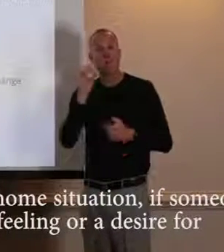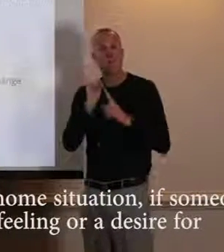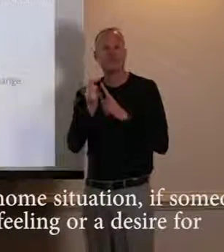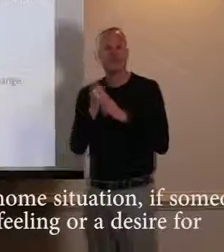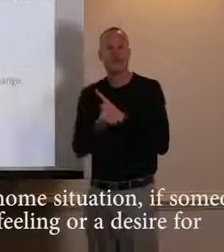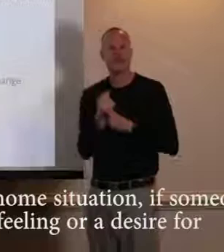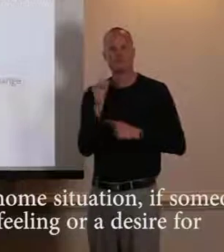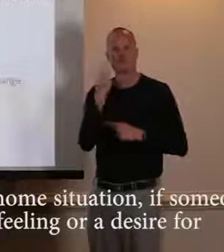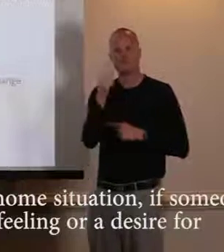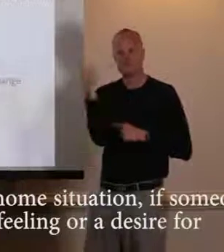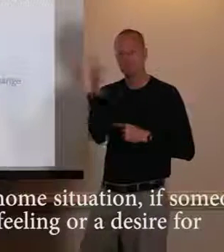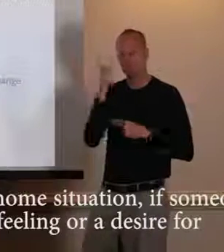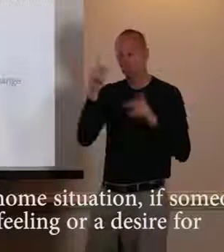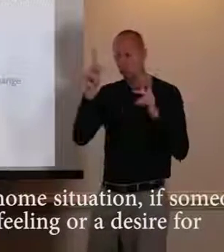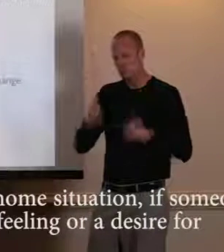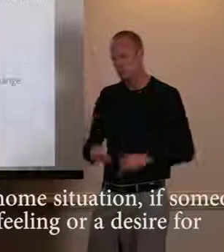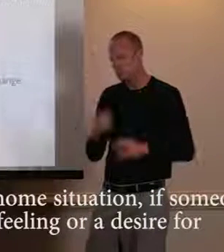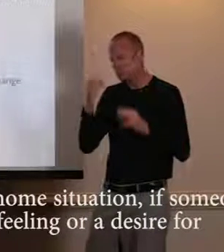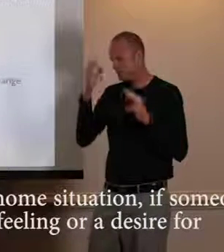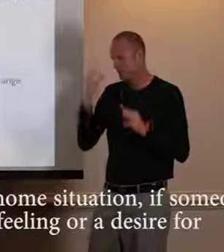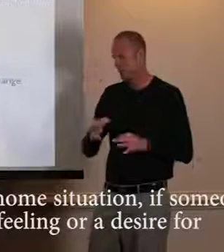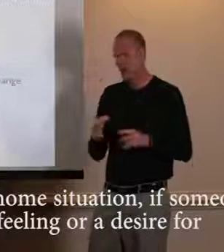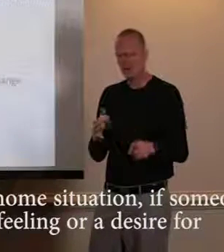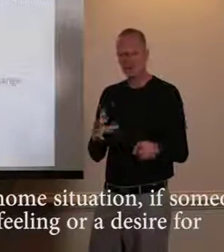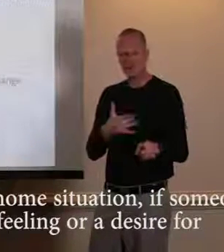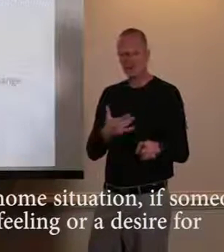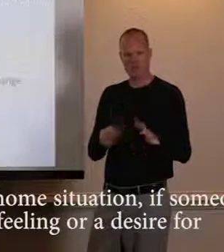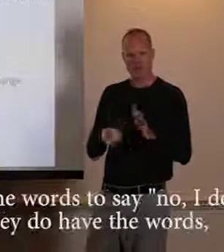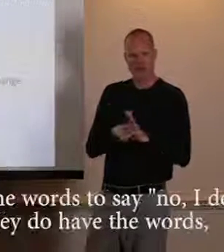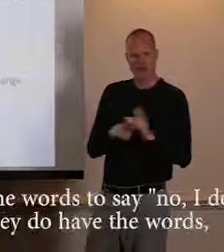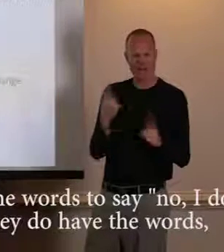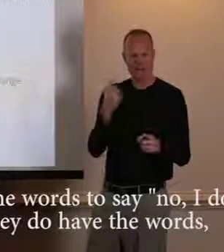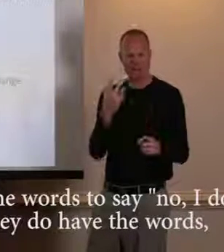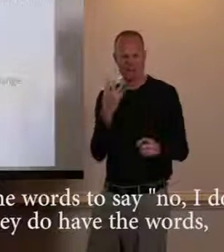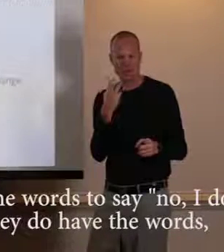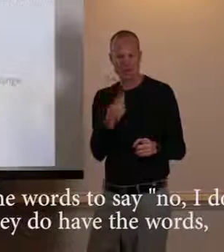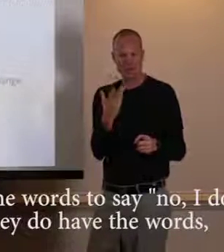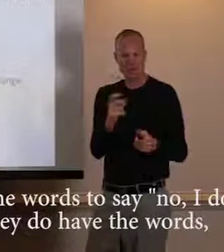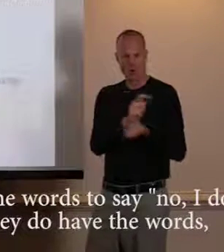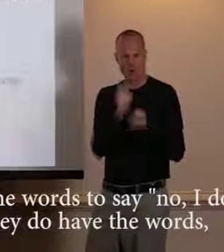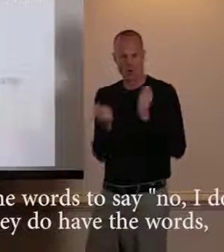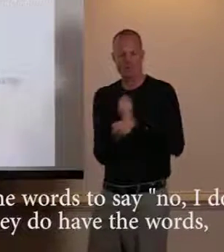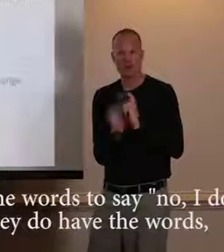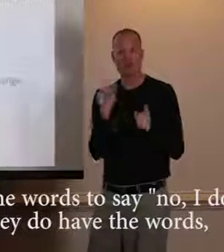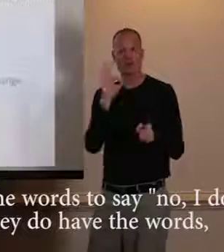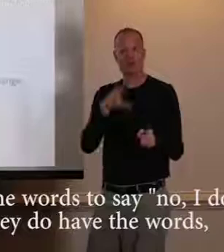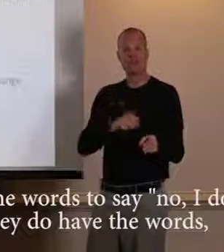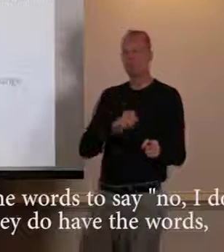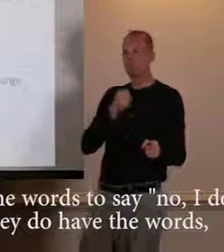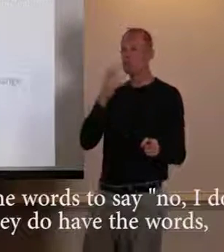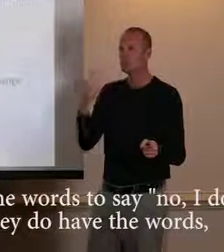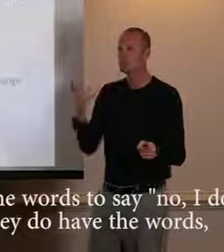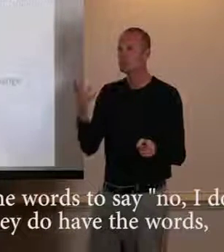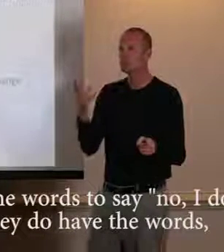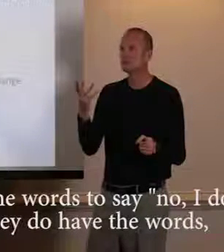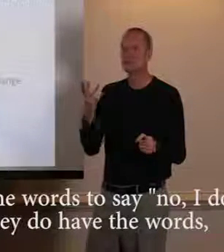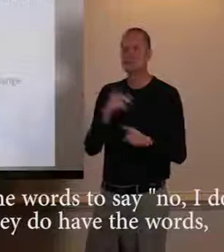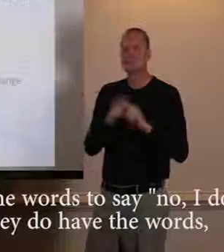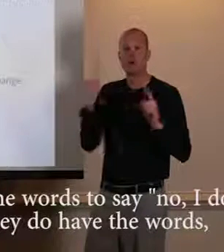someone decides to express a negative feeling or a desire for change, and they don't have the words to say, no, I don't, want to do